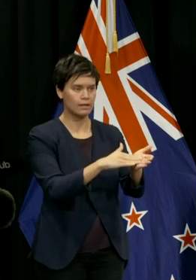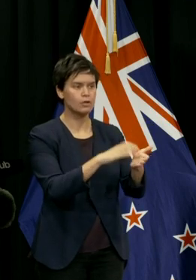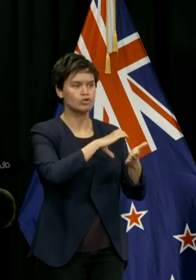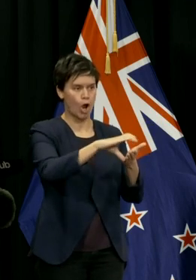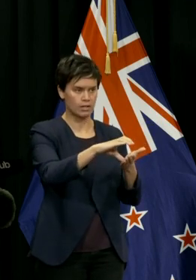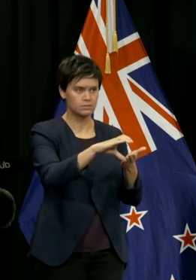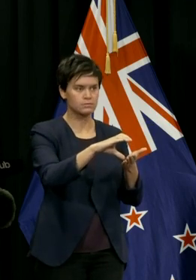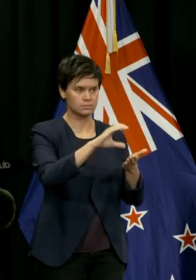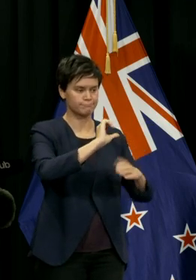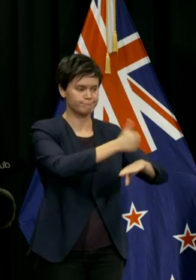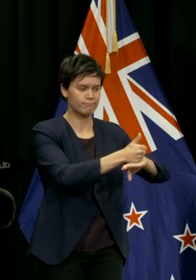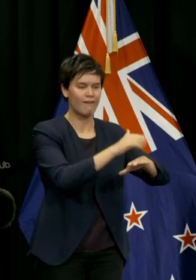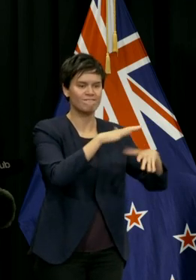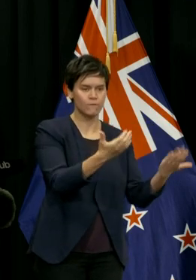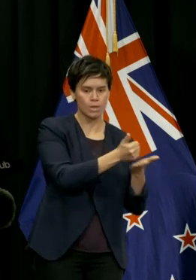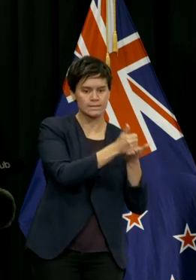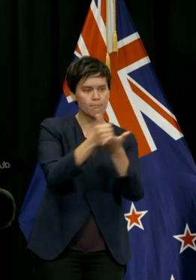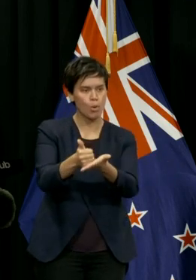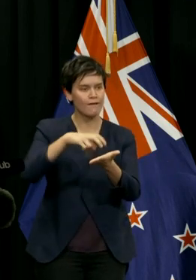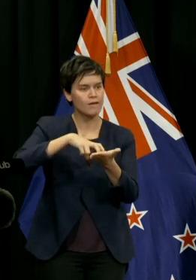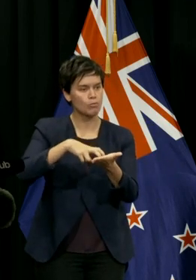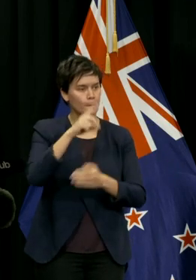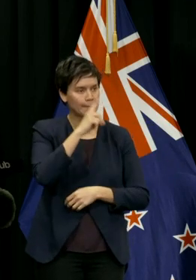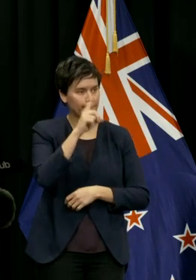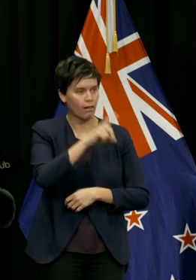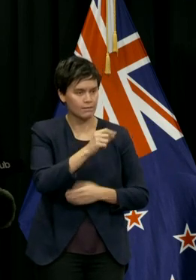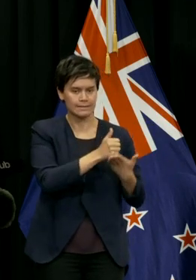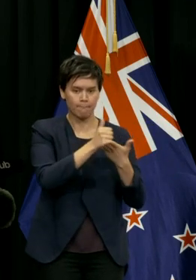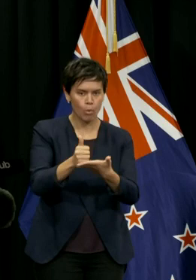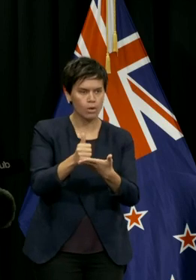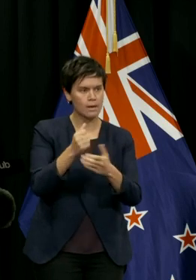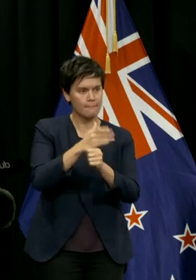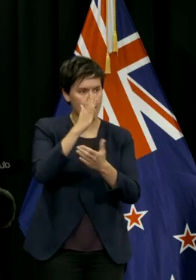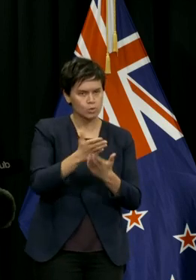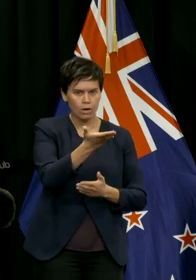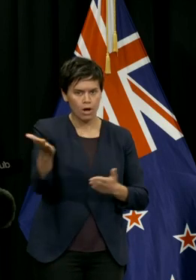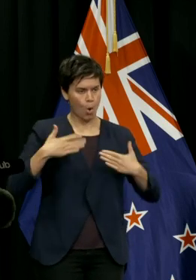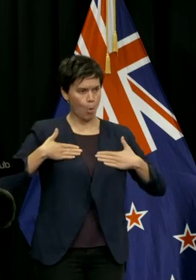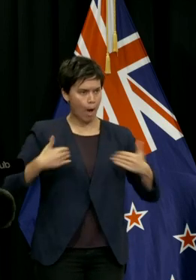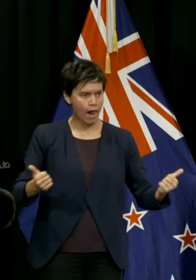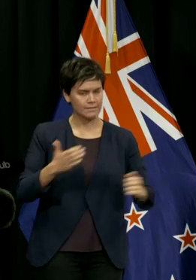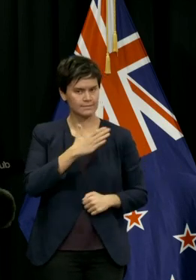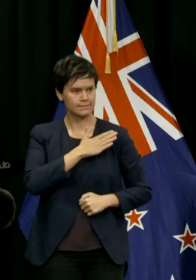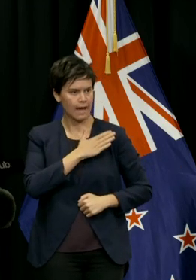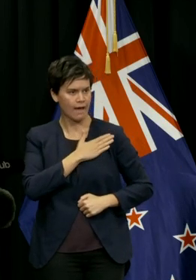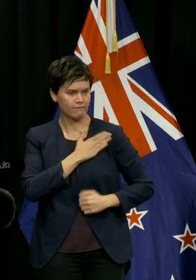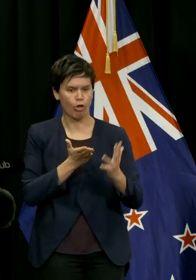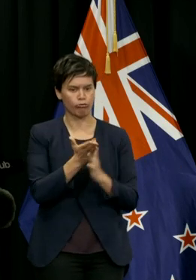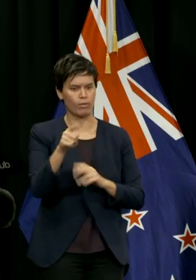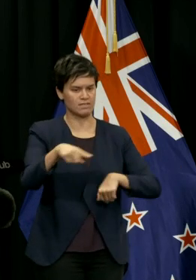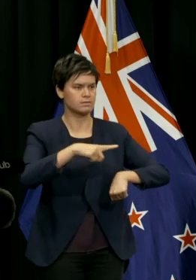services and community groups, supporting New Zealanders to stay well and safe during our fight to break the chain of